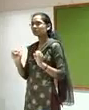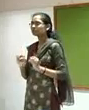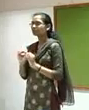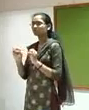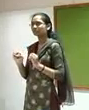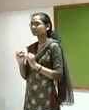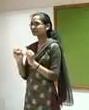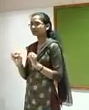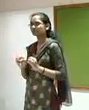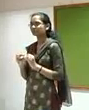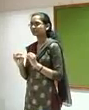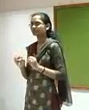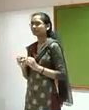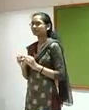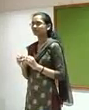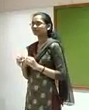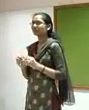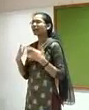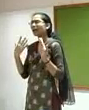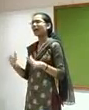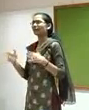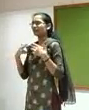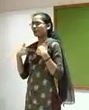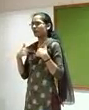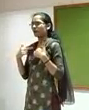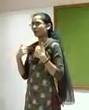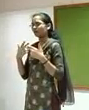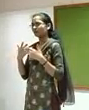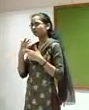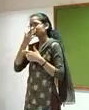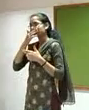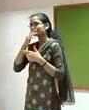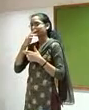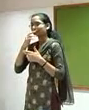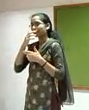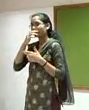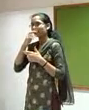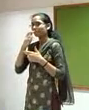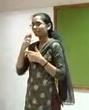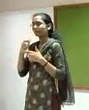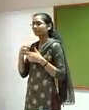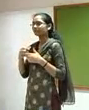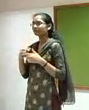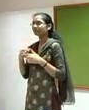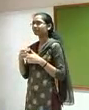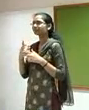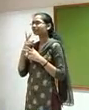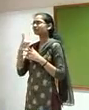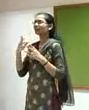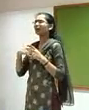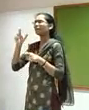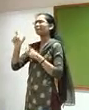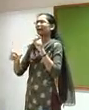classify any law policy which is going to be making for a specific